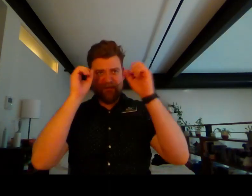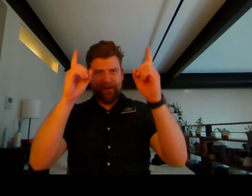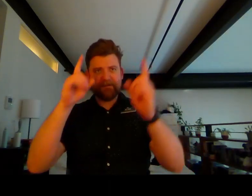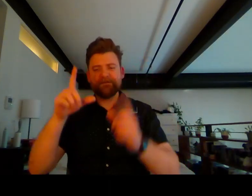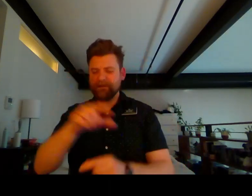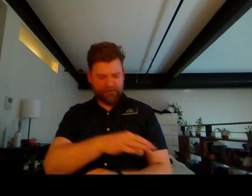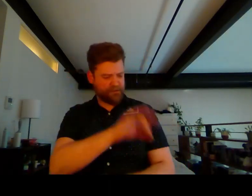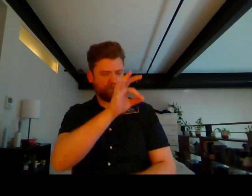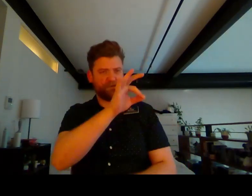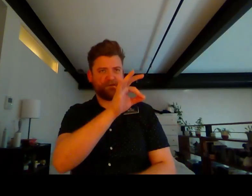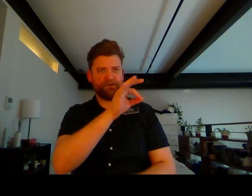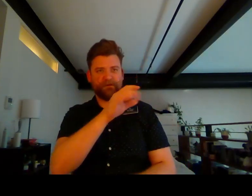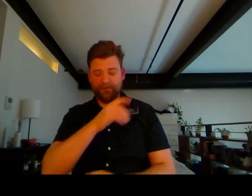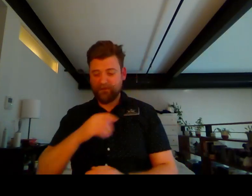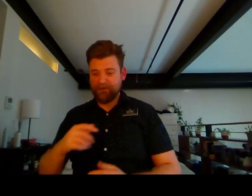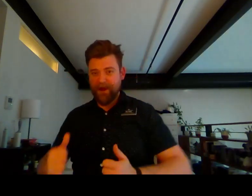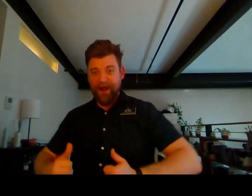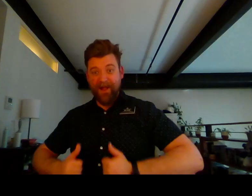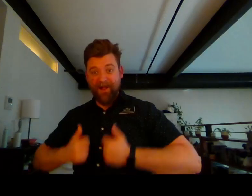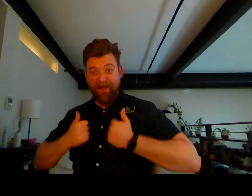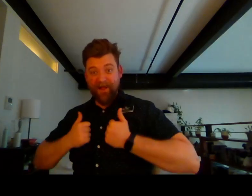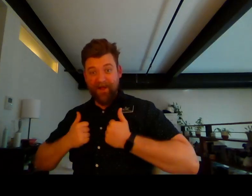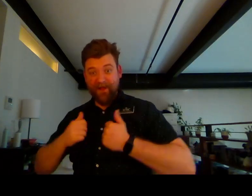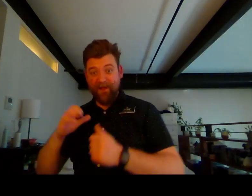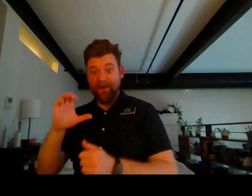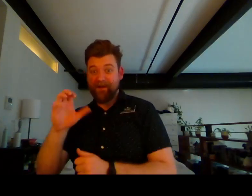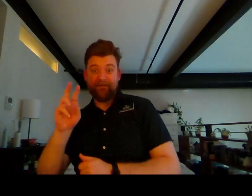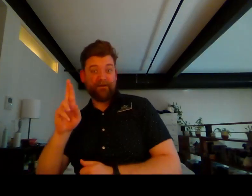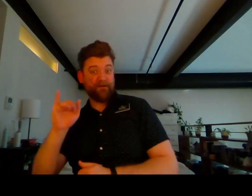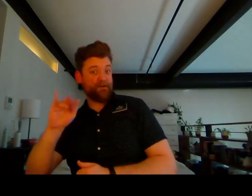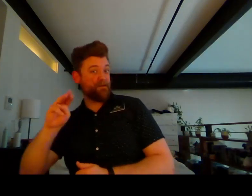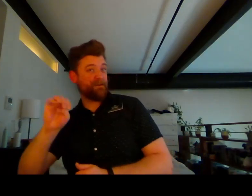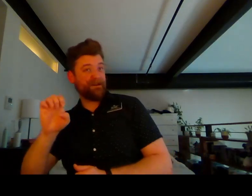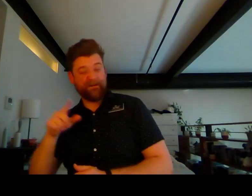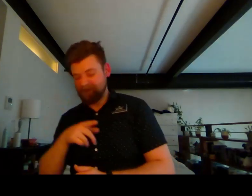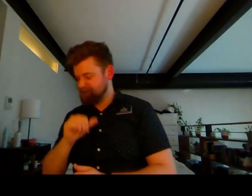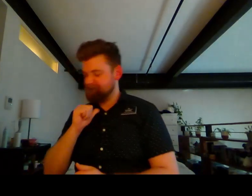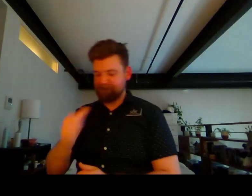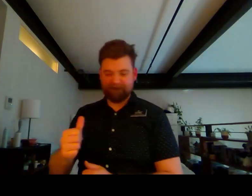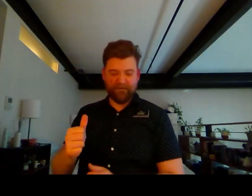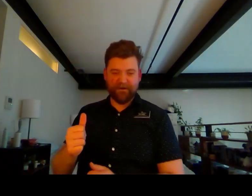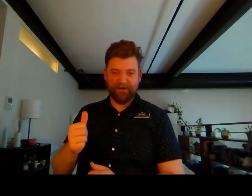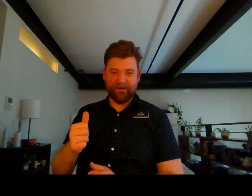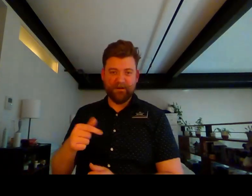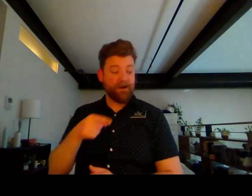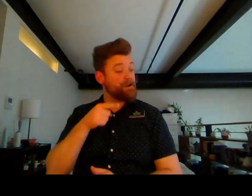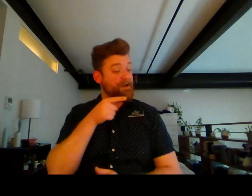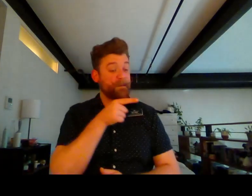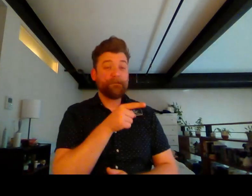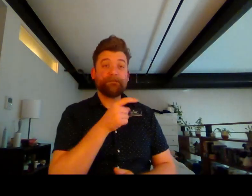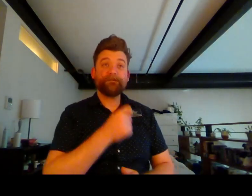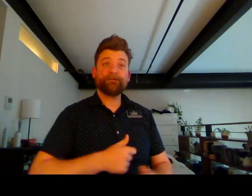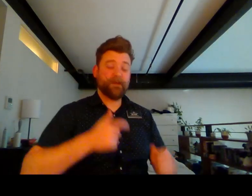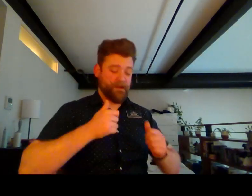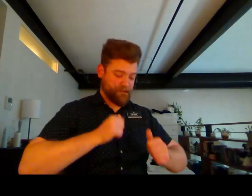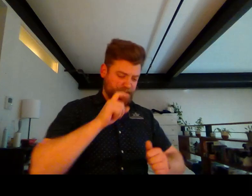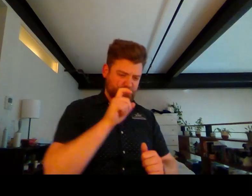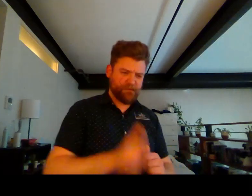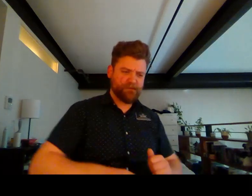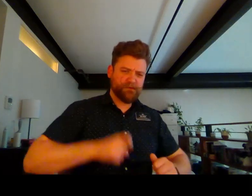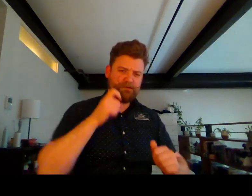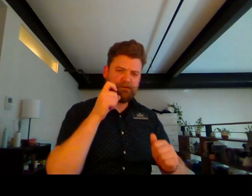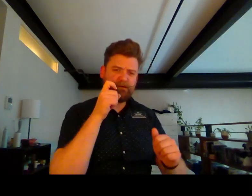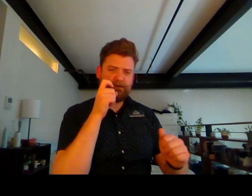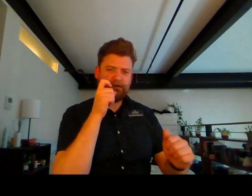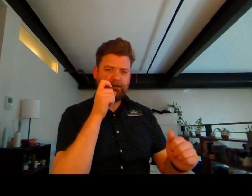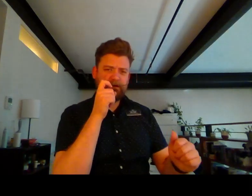cells and more young men running businesses. I would like to tell these young men to stop blaming your circumstances